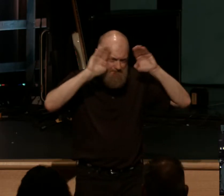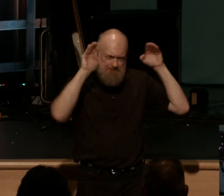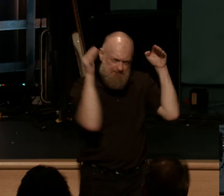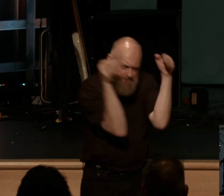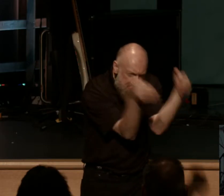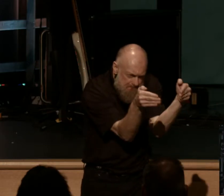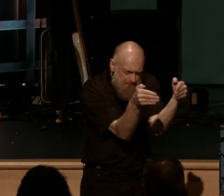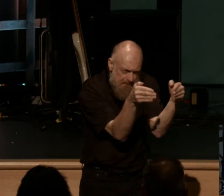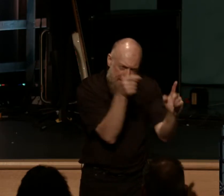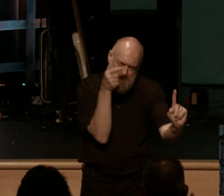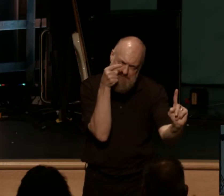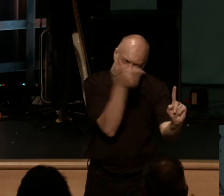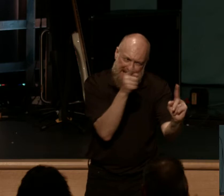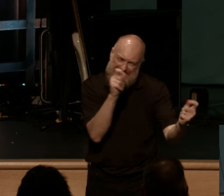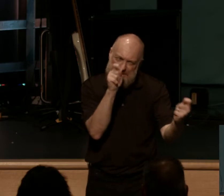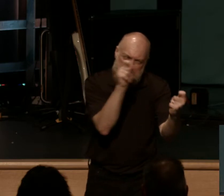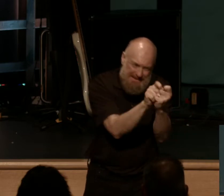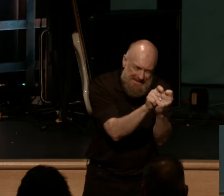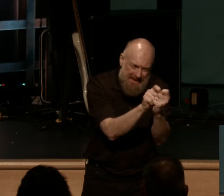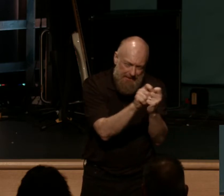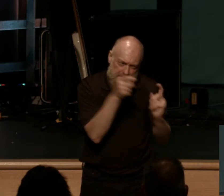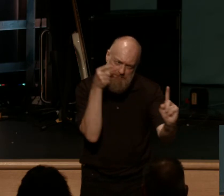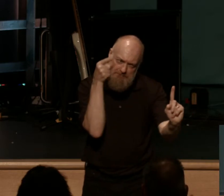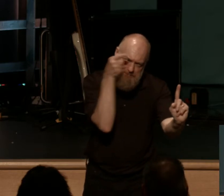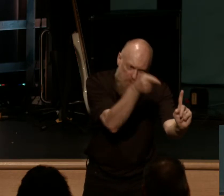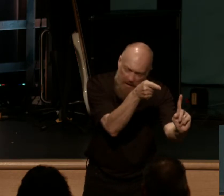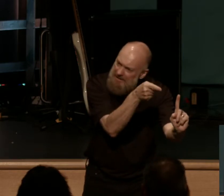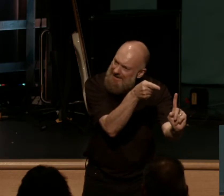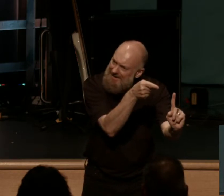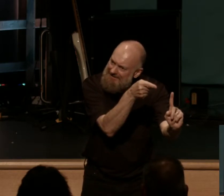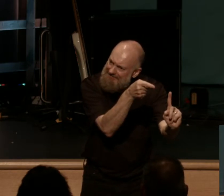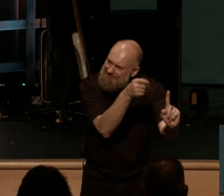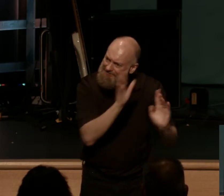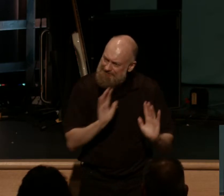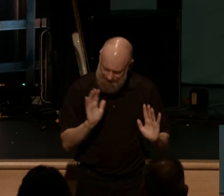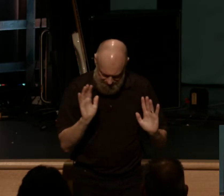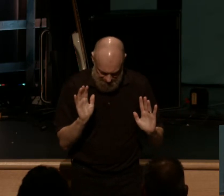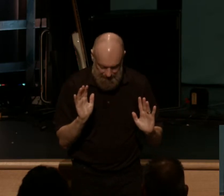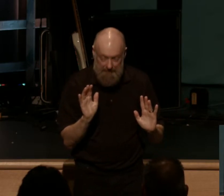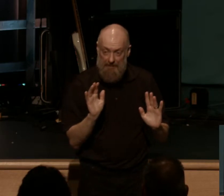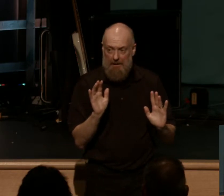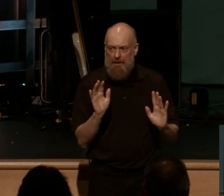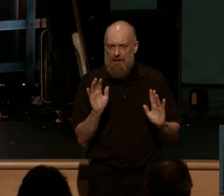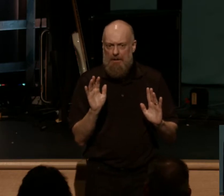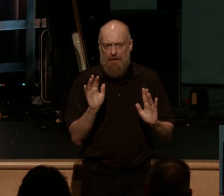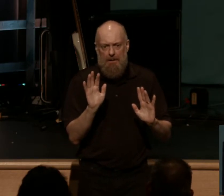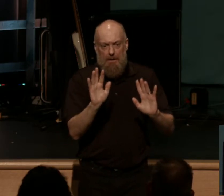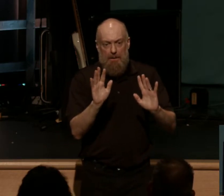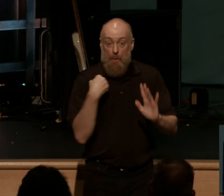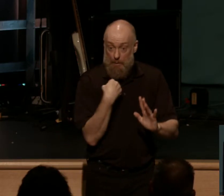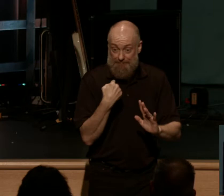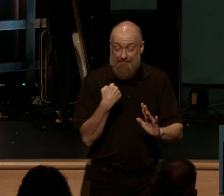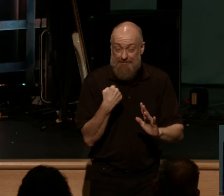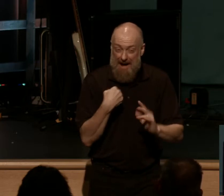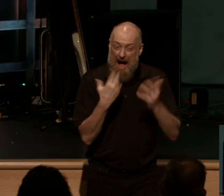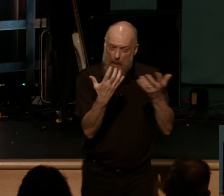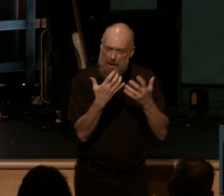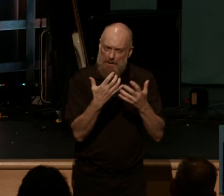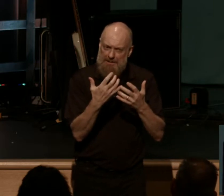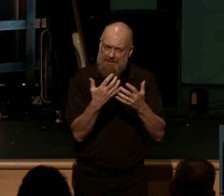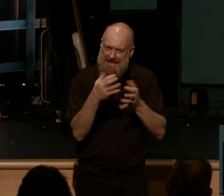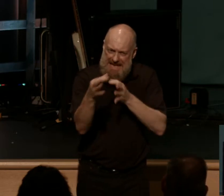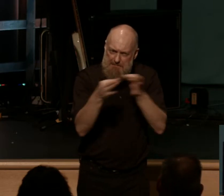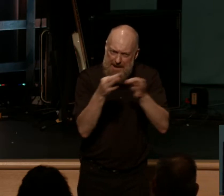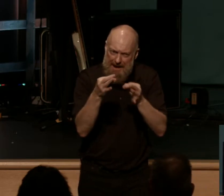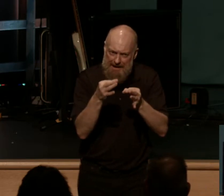devotion towards a certain course of action. So it's hard to overstate the power